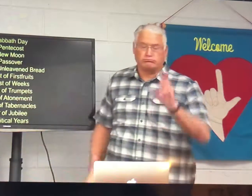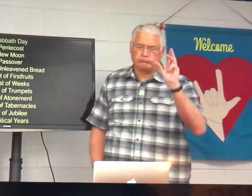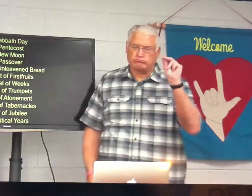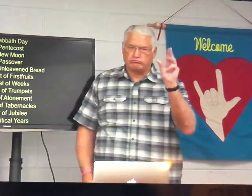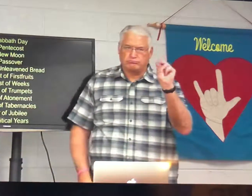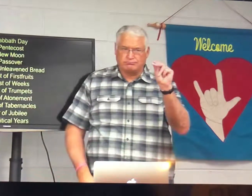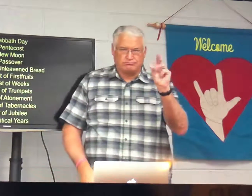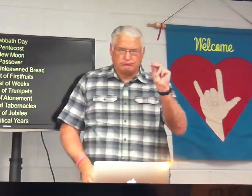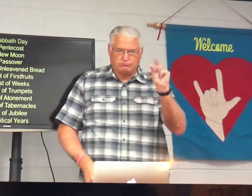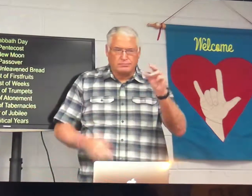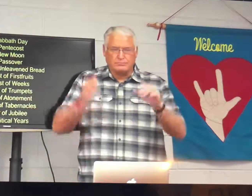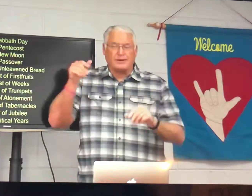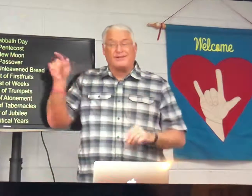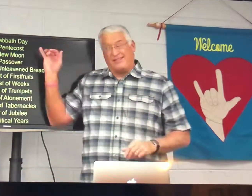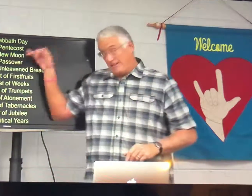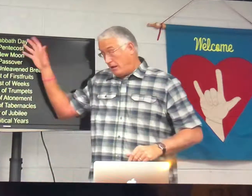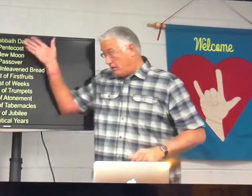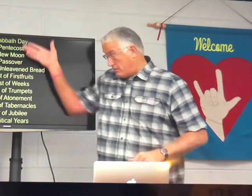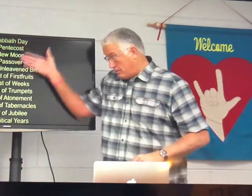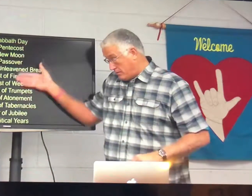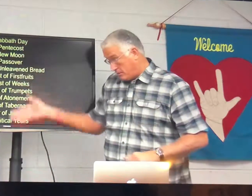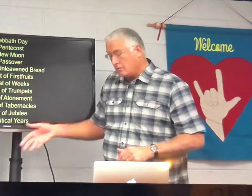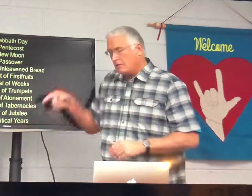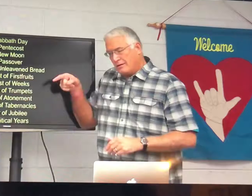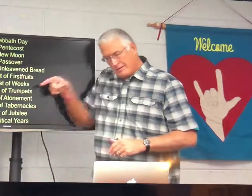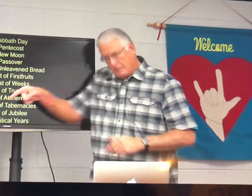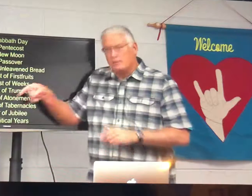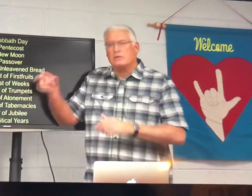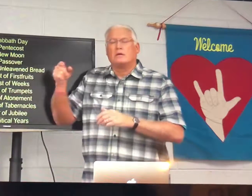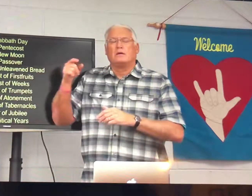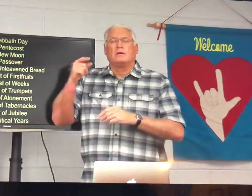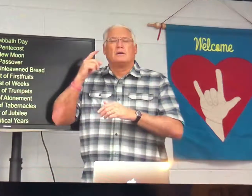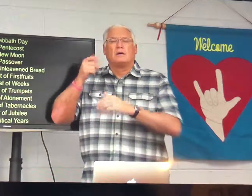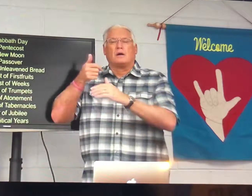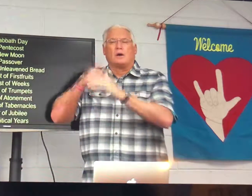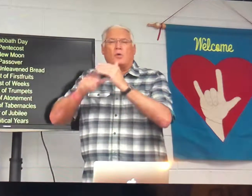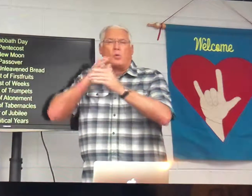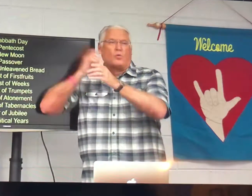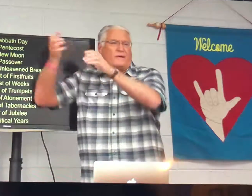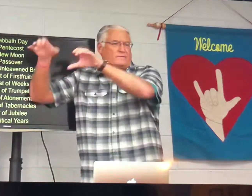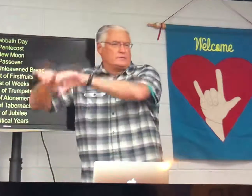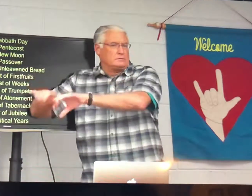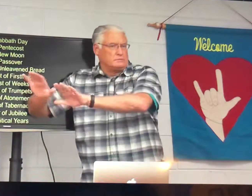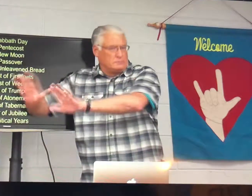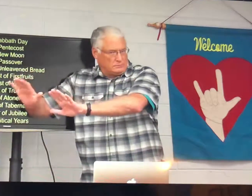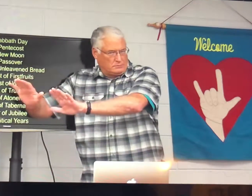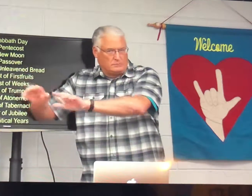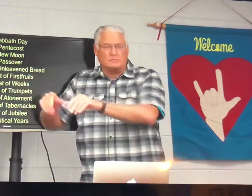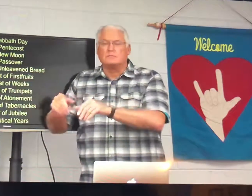in. A few of these seeds I haven't scanned. I just realized it. in the